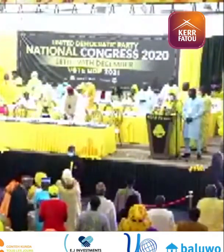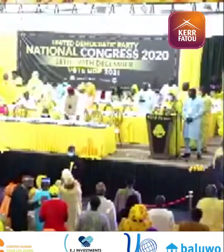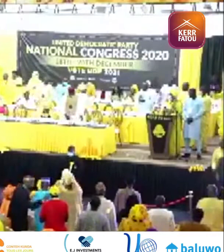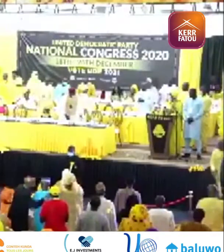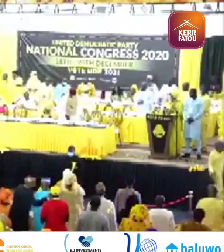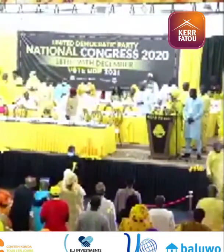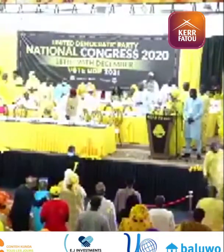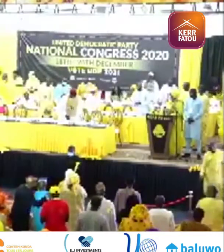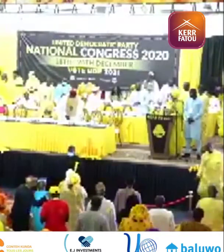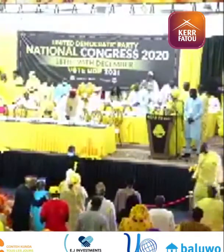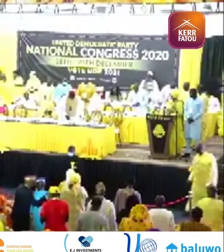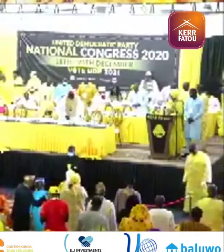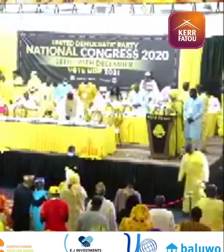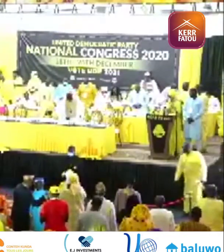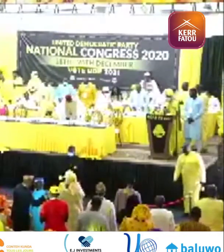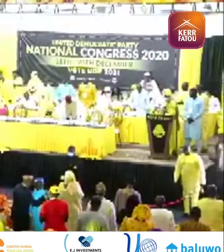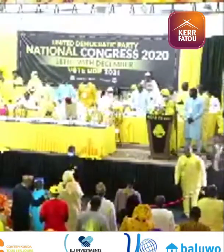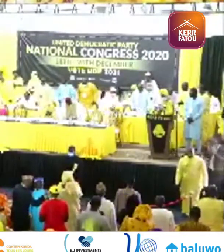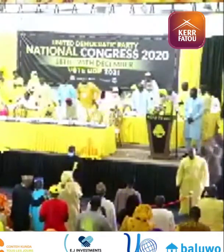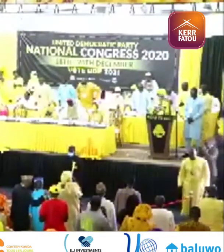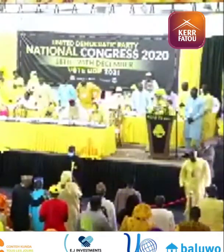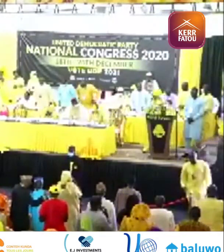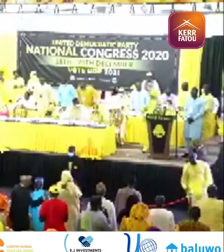Your Excellency, you have the floor.